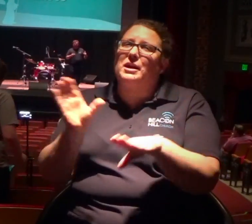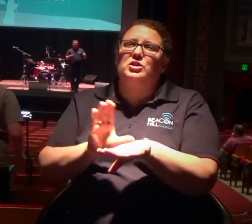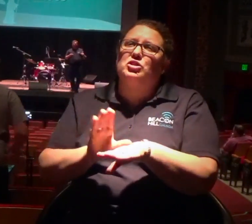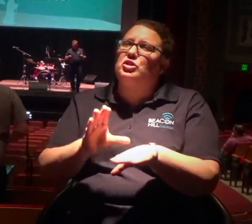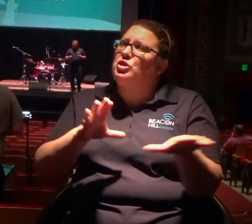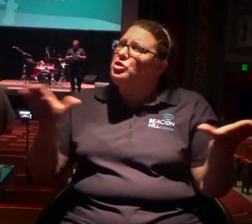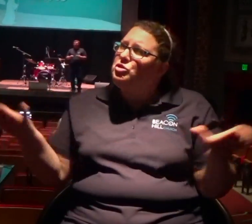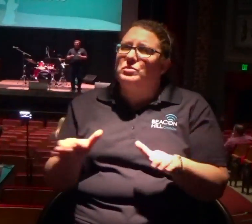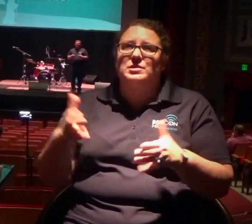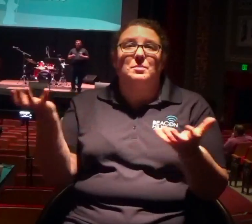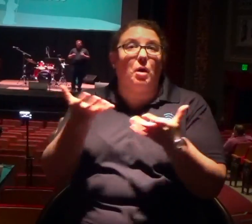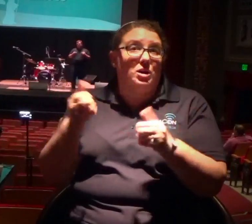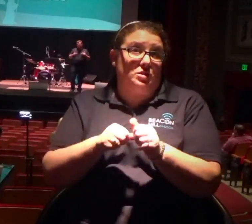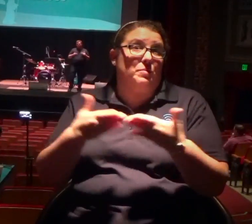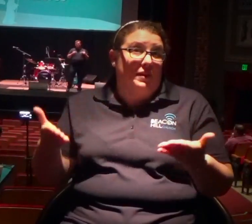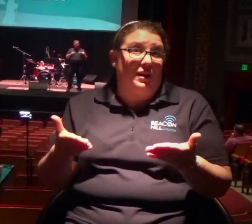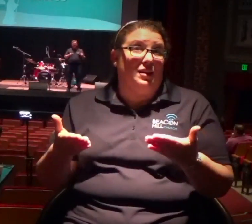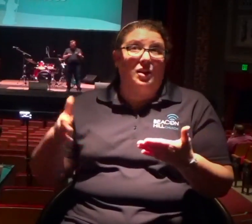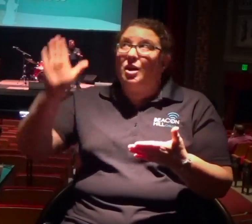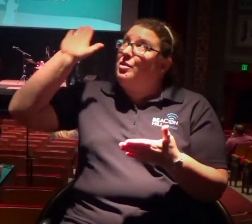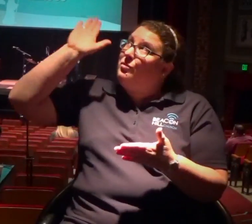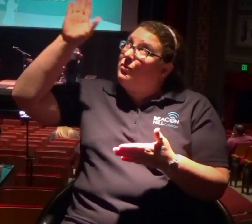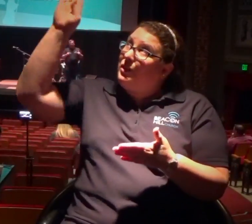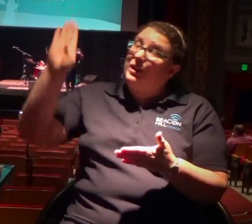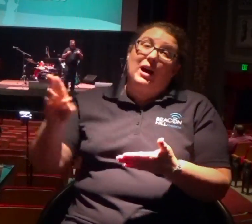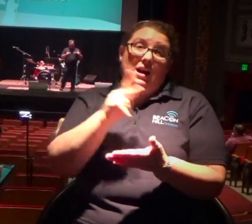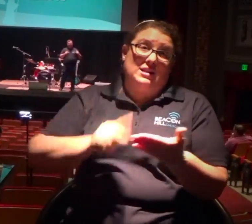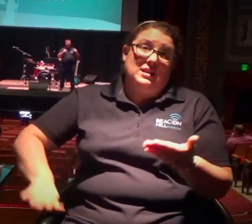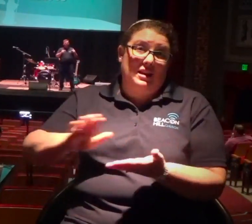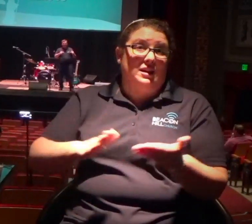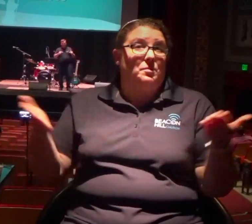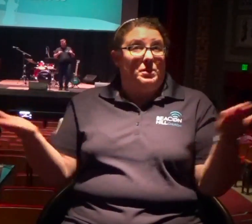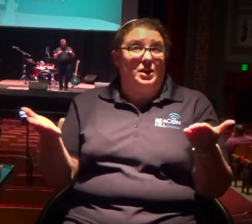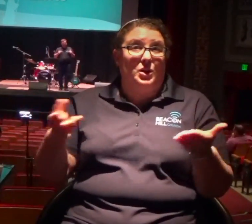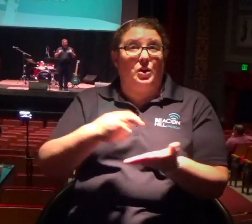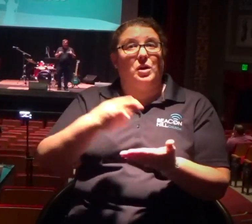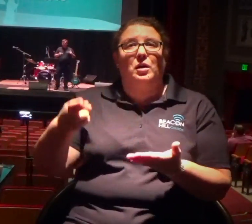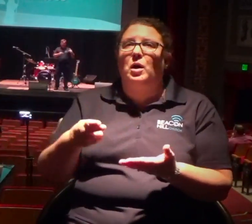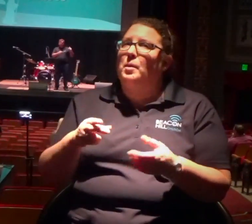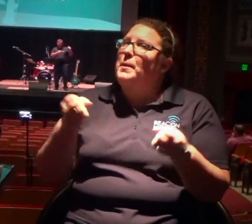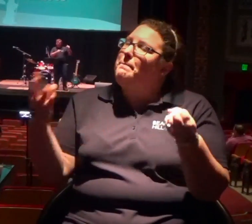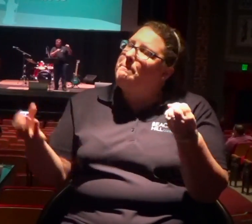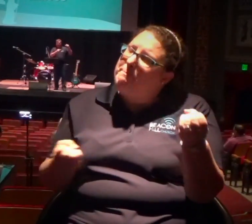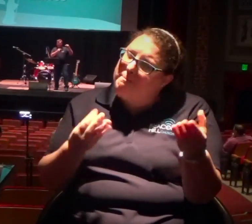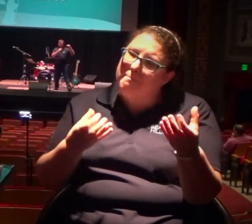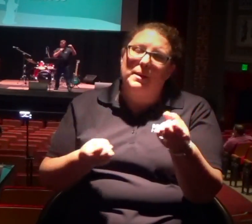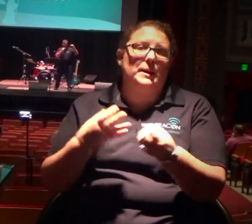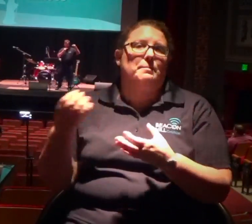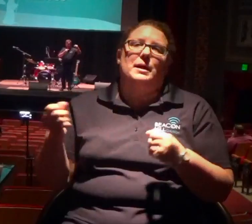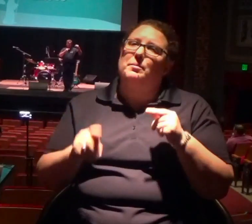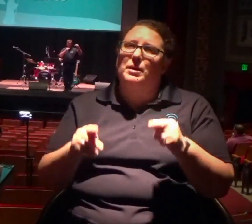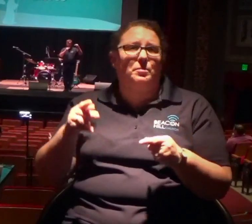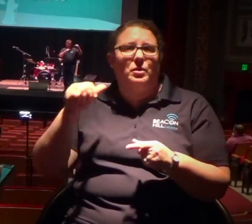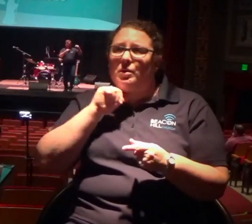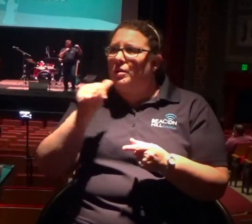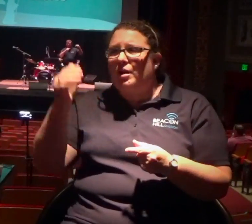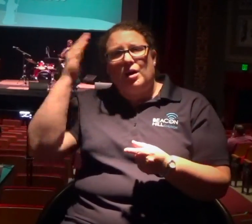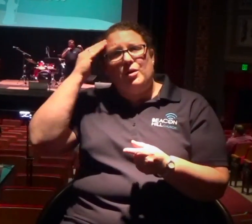in Hopewell, but there still remains a lot of lost people who need to know about this Jesus who we boldly proclaim.